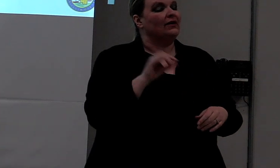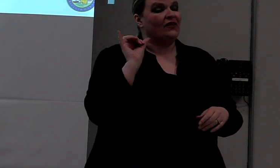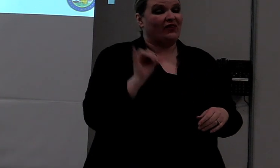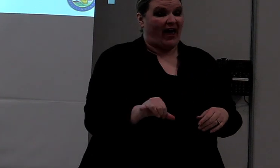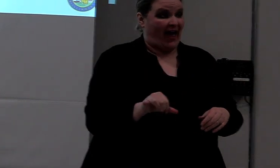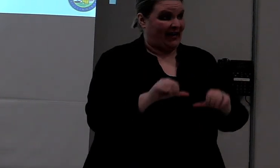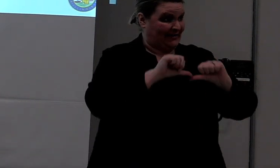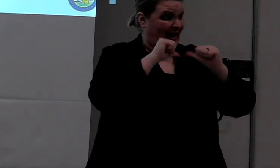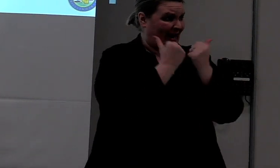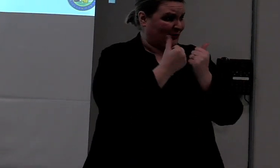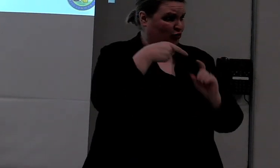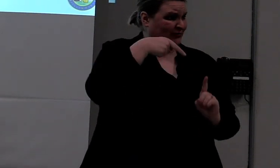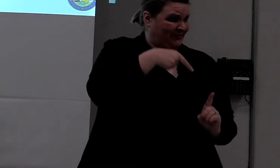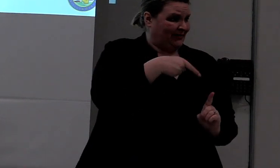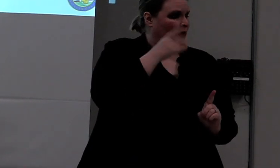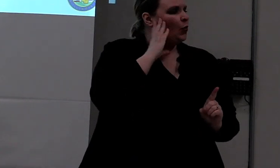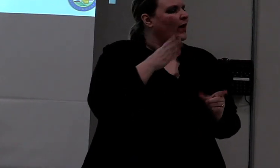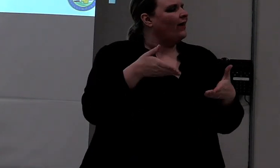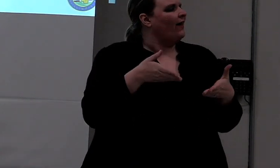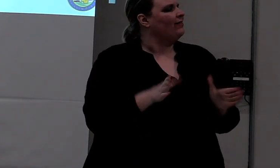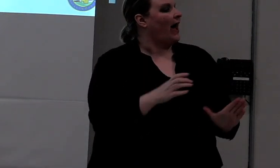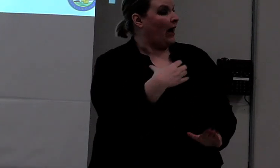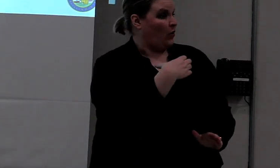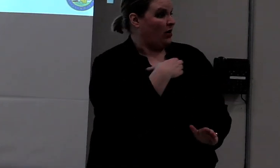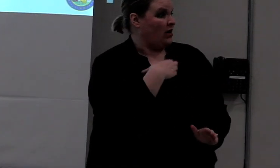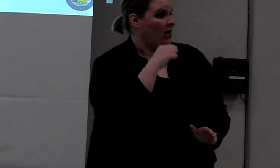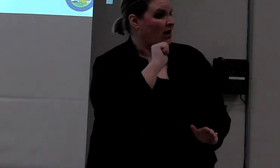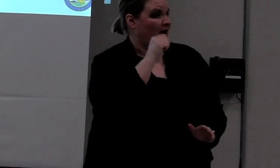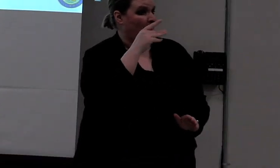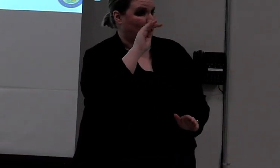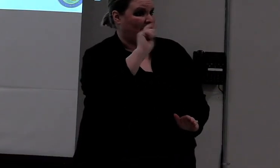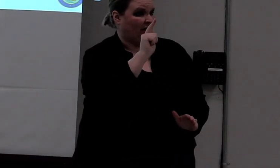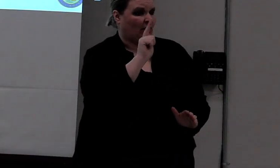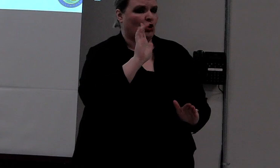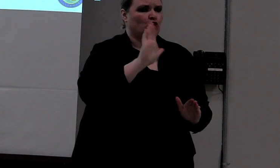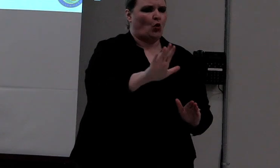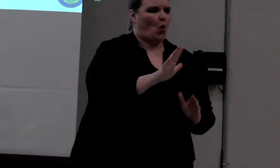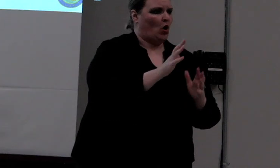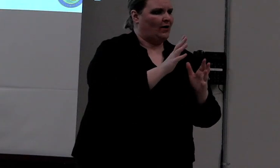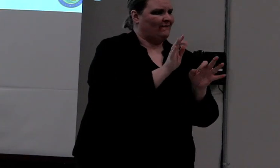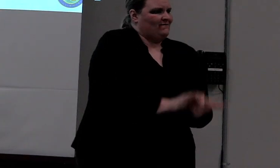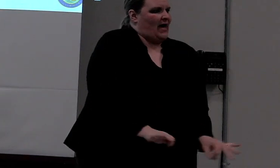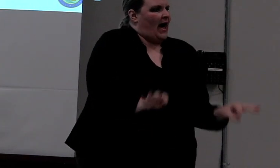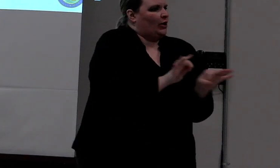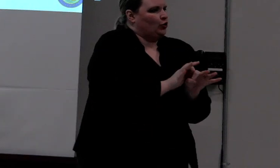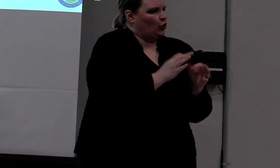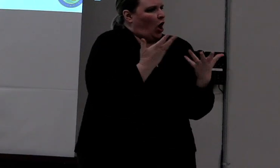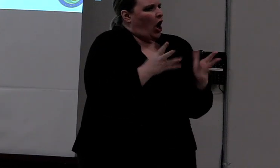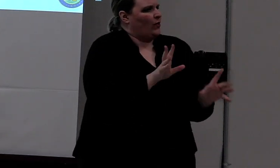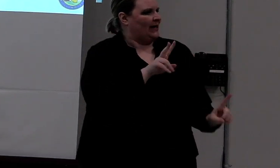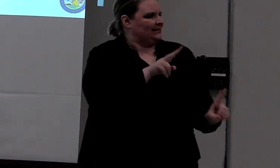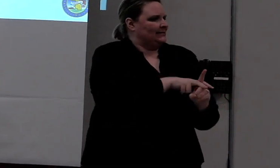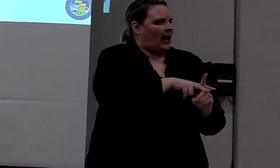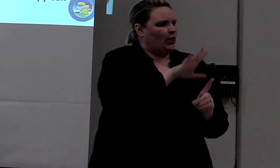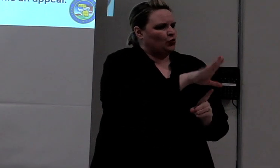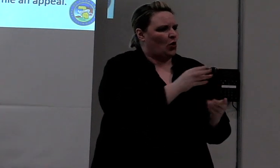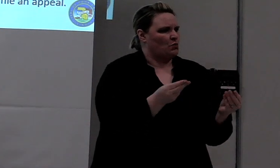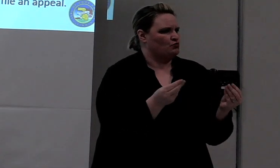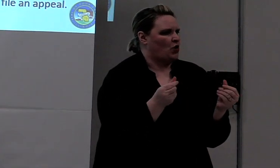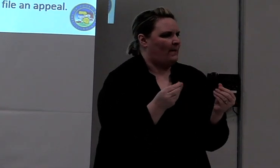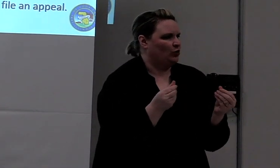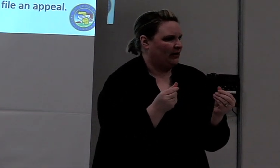the agency that allows you to appeal your assessed value that was granted or placed on your property from the